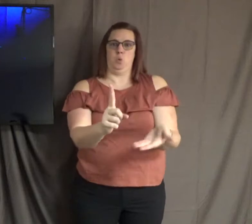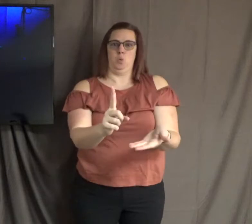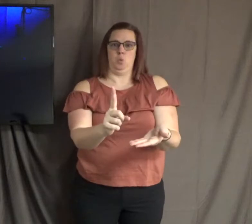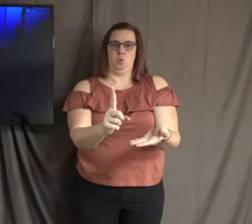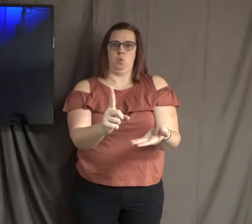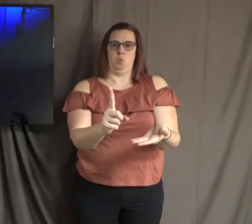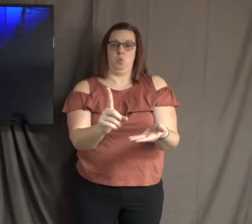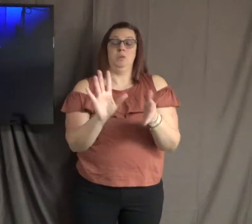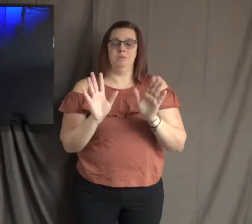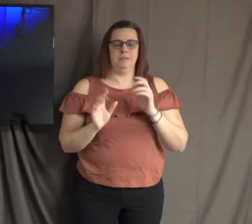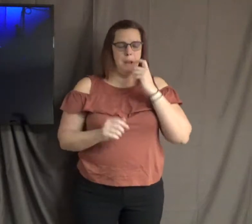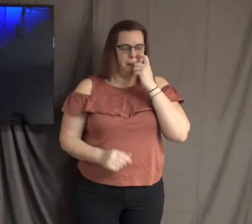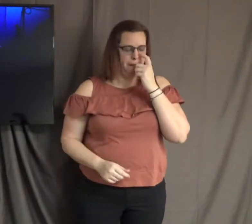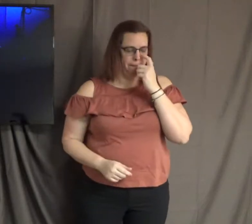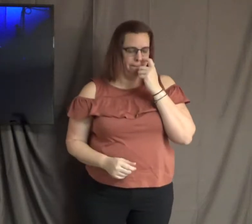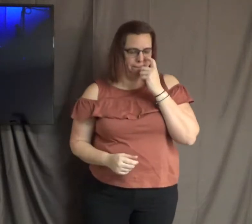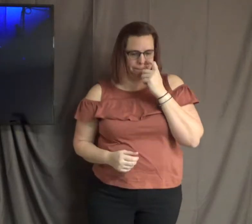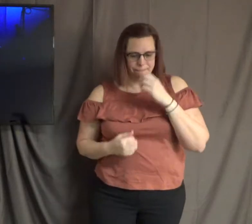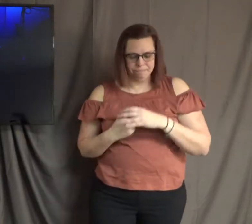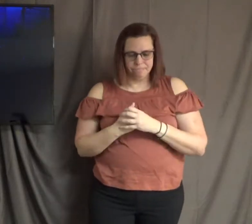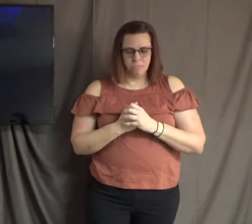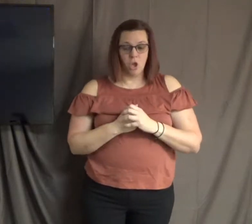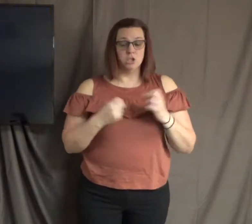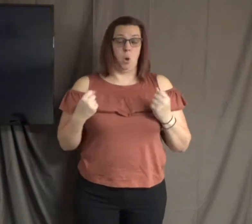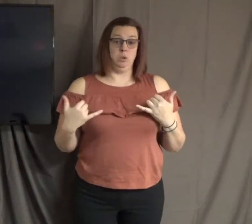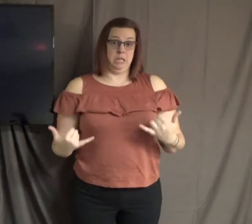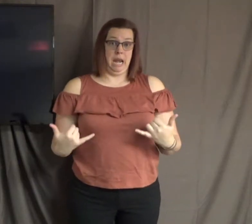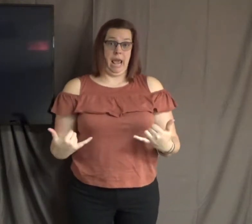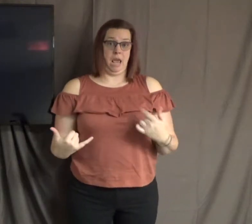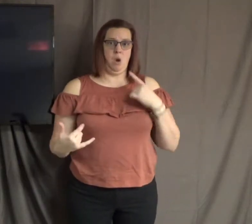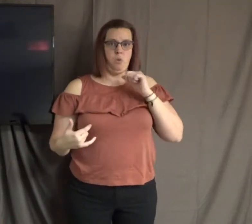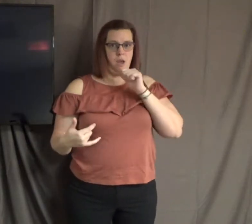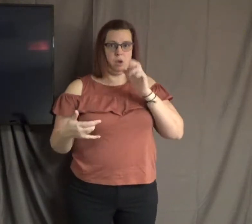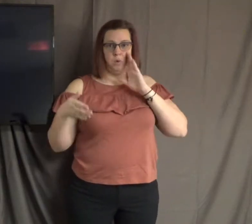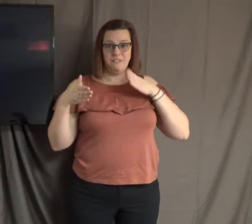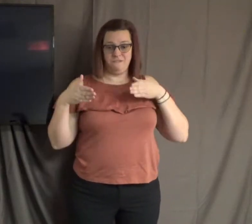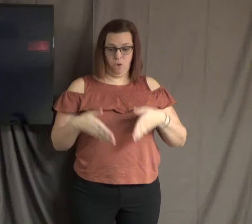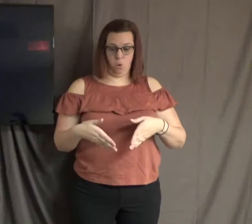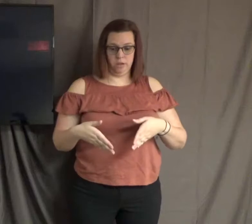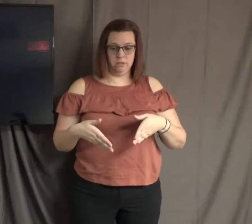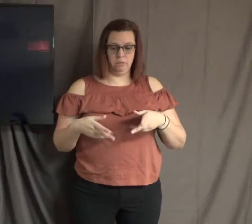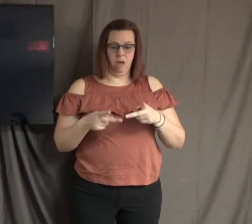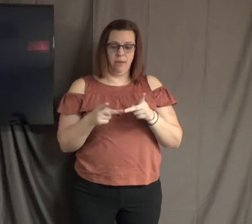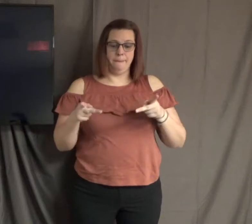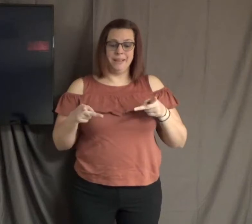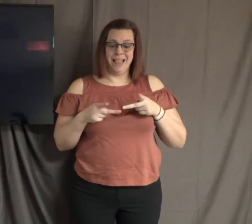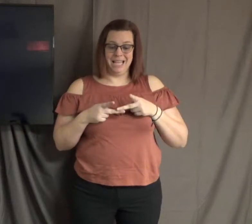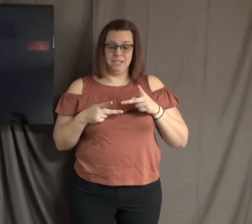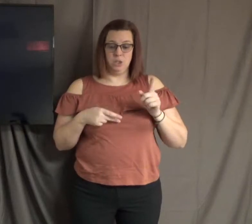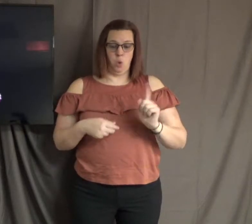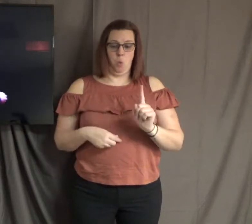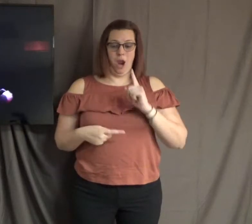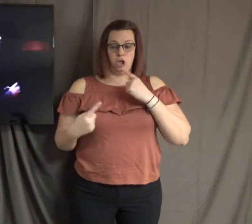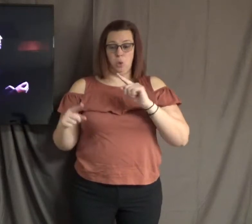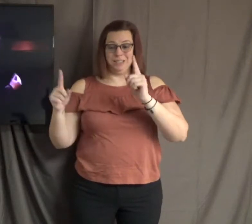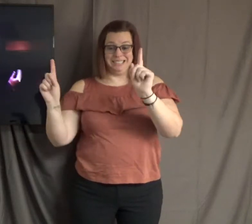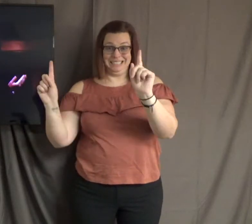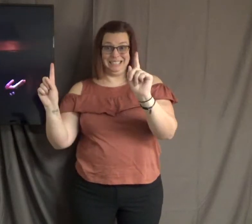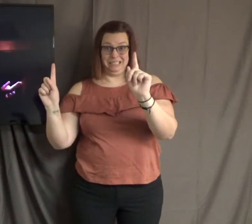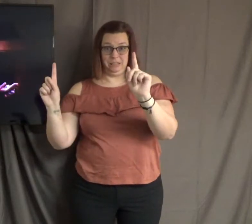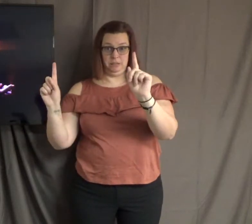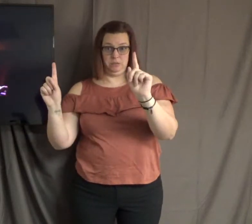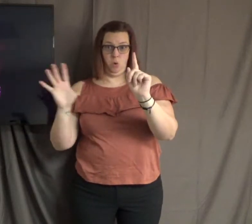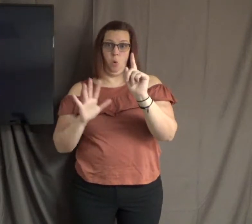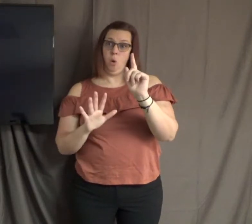today, not to focus on the places in your life where you're succeeding right now, or the places where it may appear